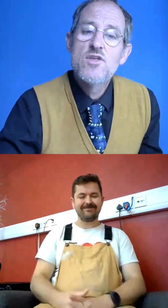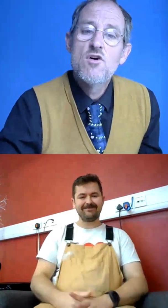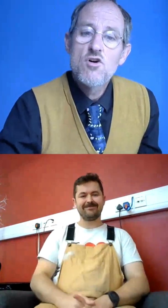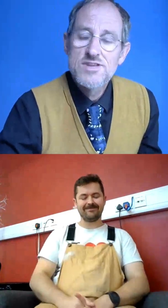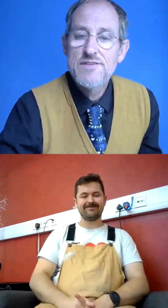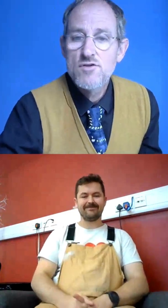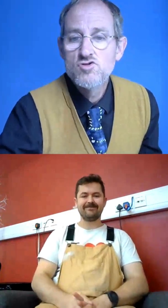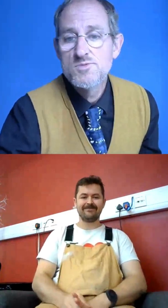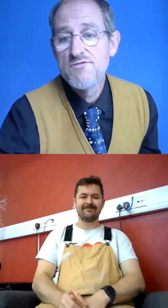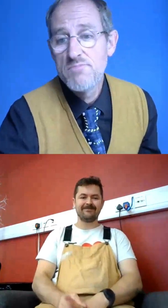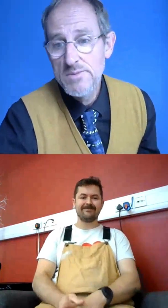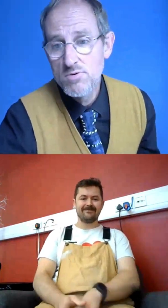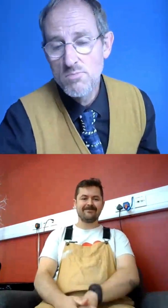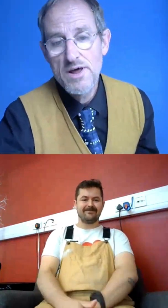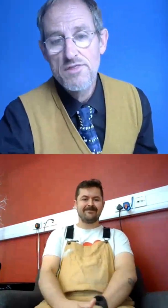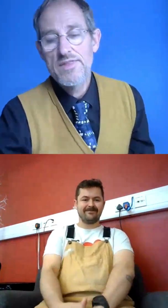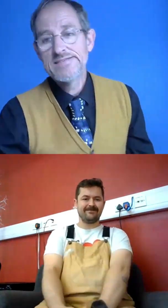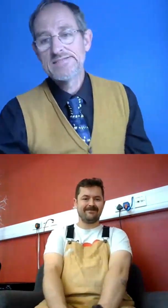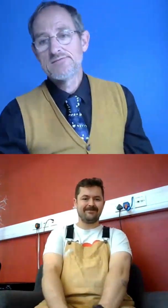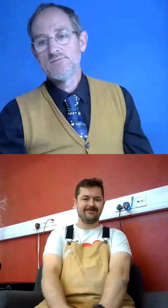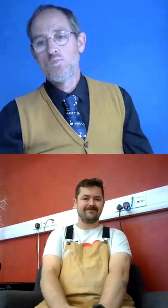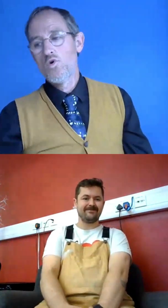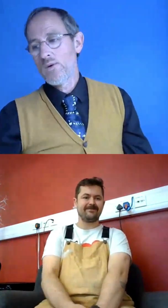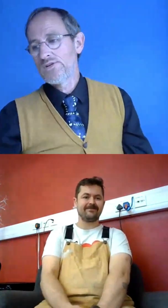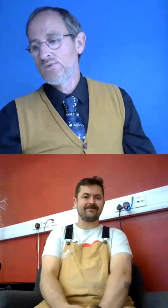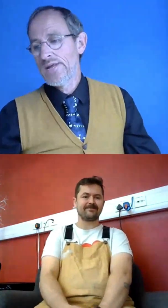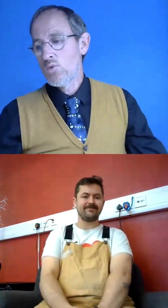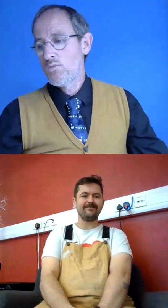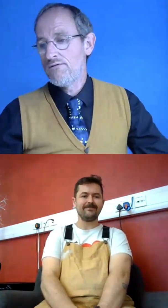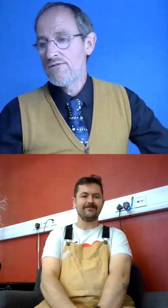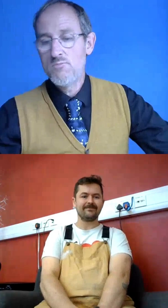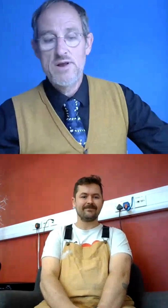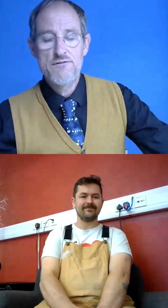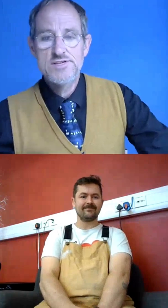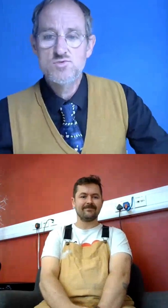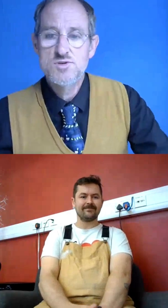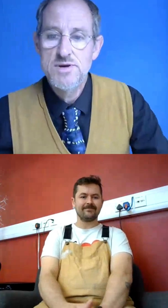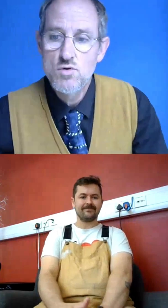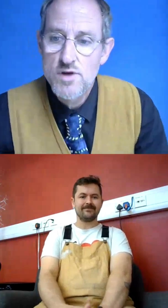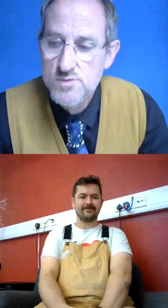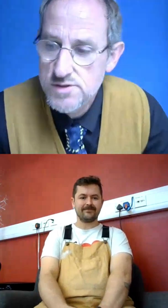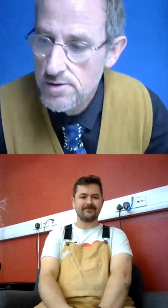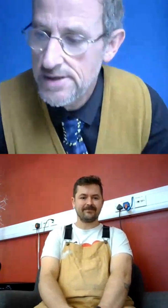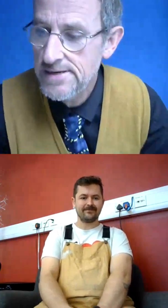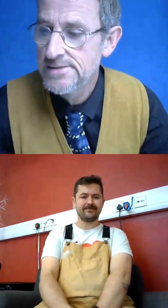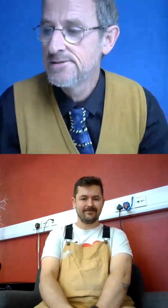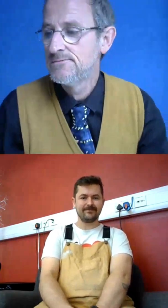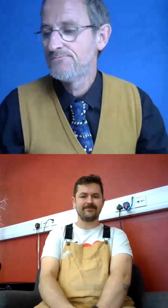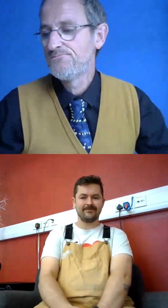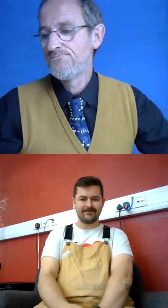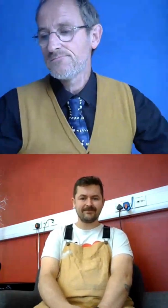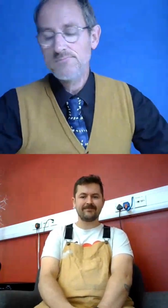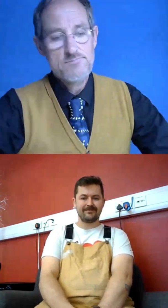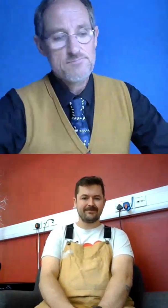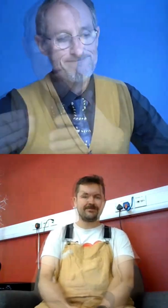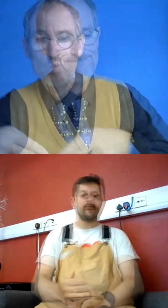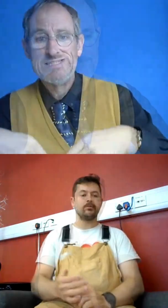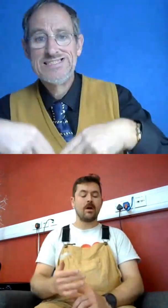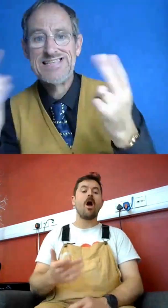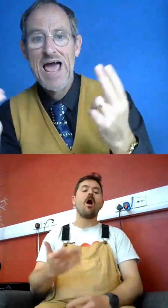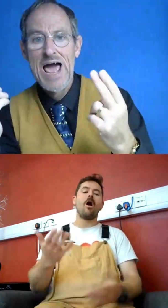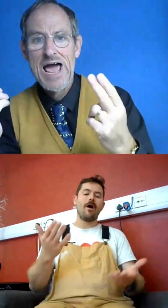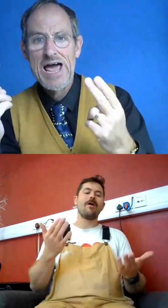further. So there are different groups of people, but I think this work that we're doing now would be very beneficial to meet all those needs.